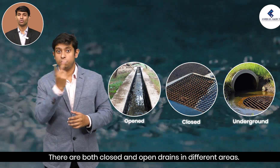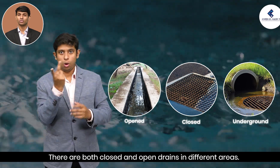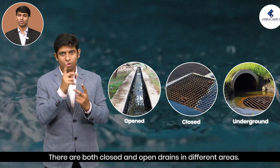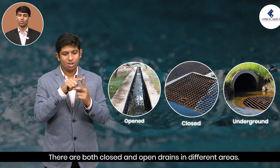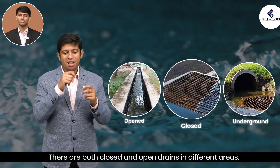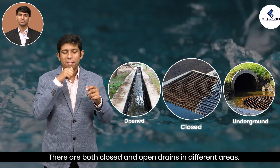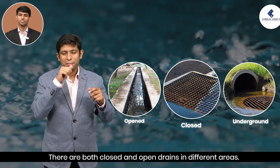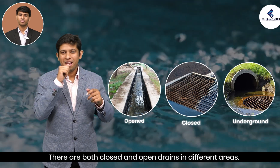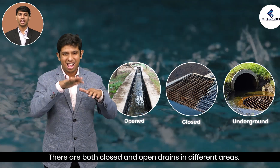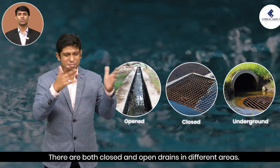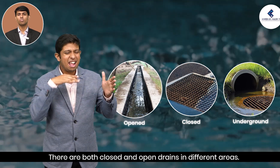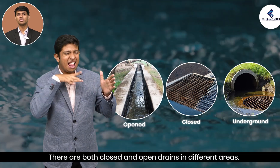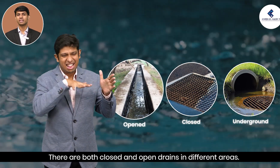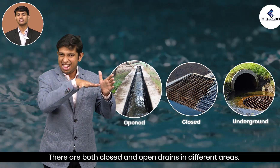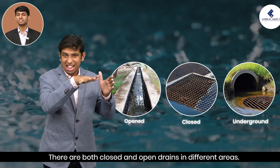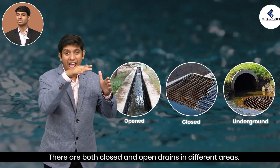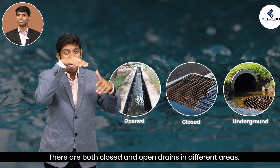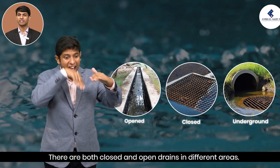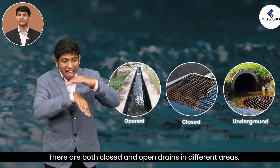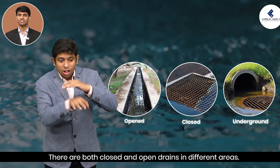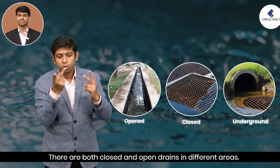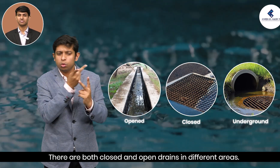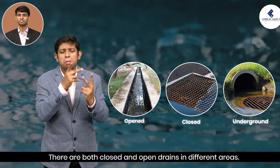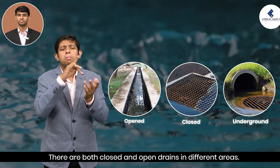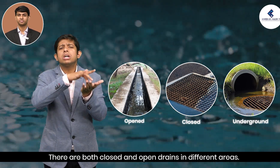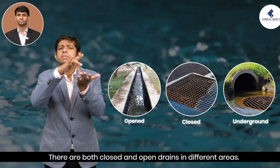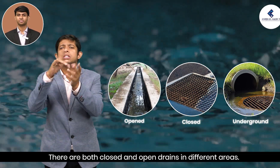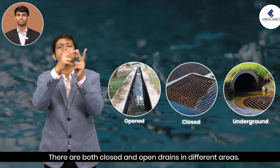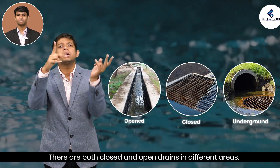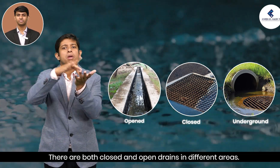There are both closed and open drains in different areas.